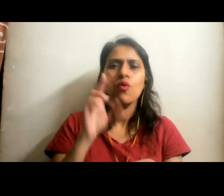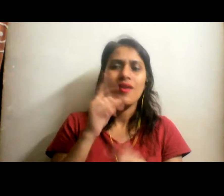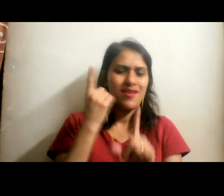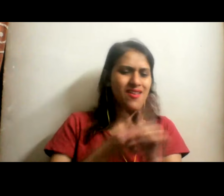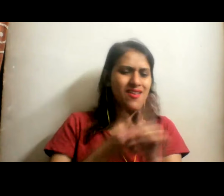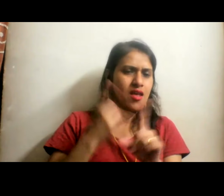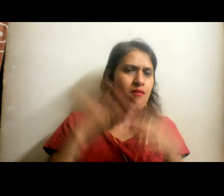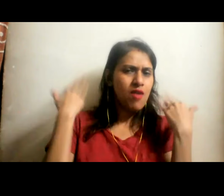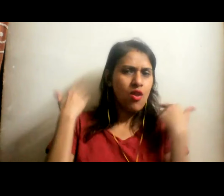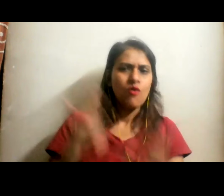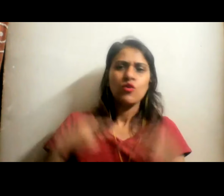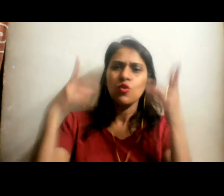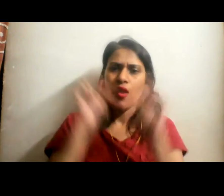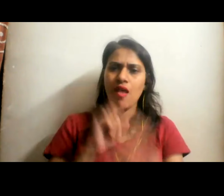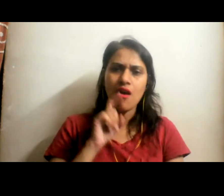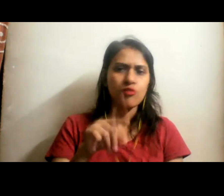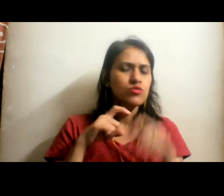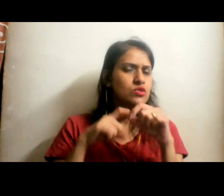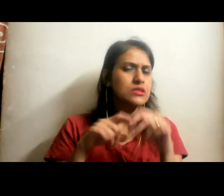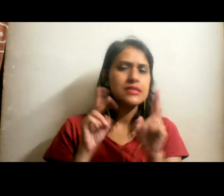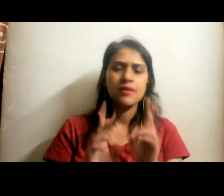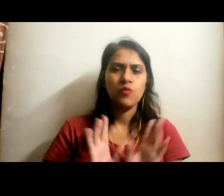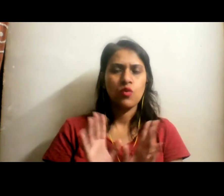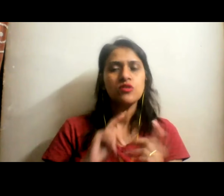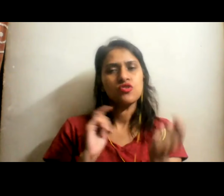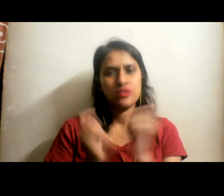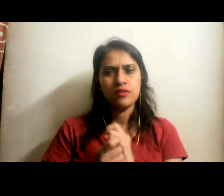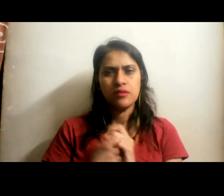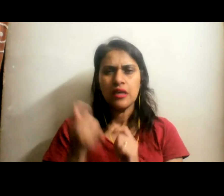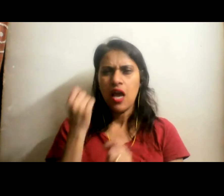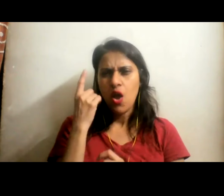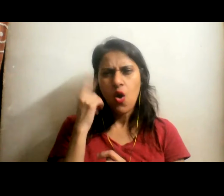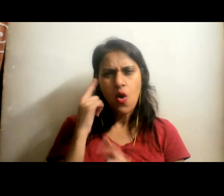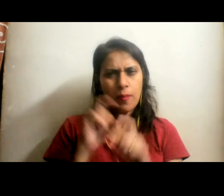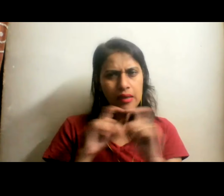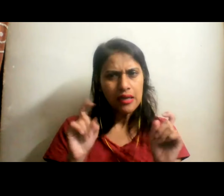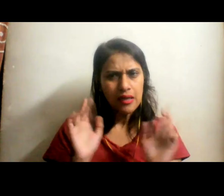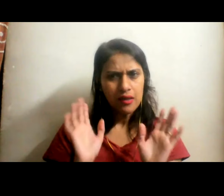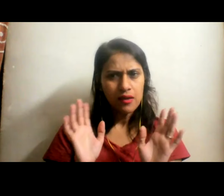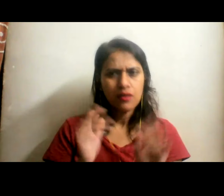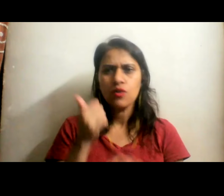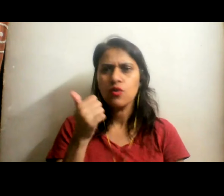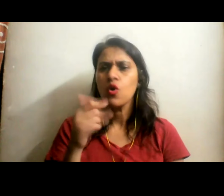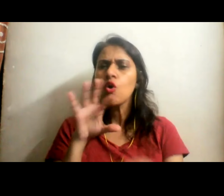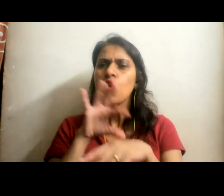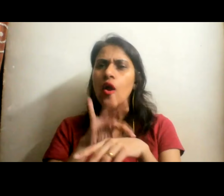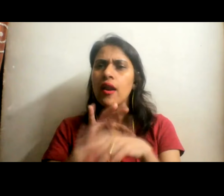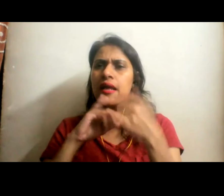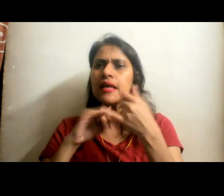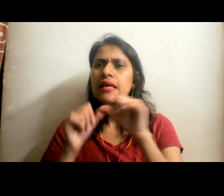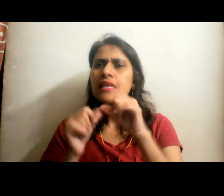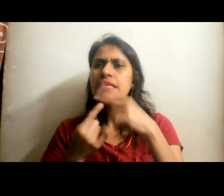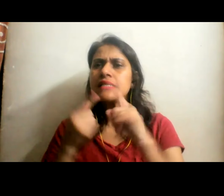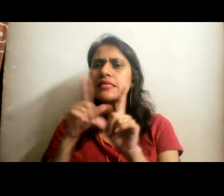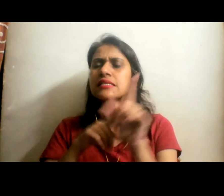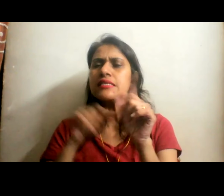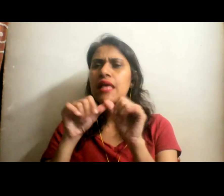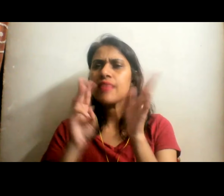time. Okay, ma'am. Thank you. I hope that's clear. Yeah. Dr. Satyam, you have raised your hand. Hello.